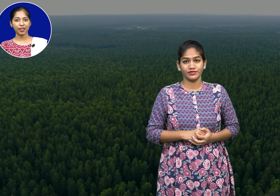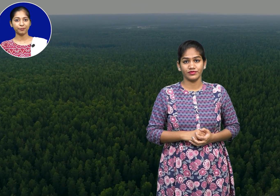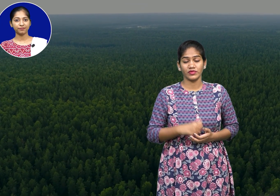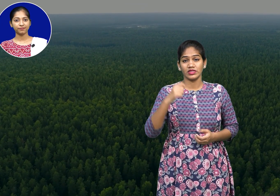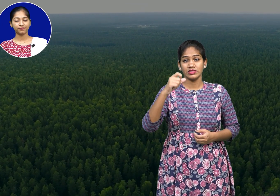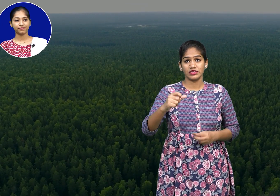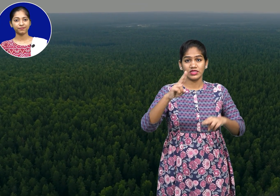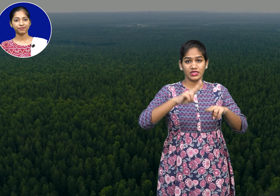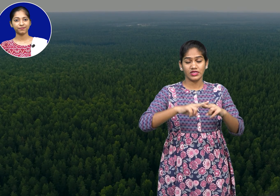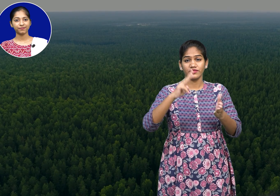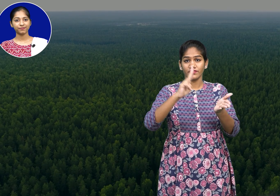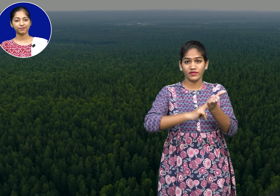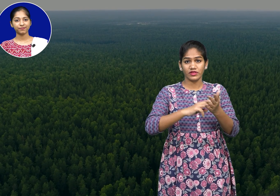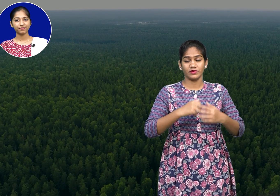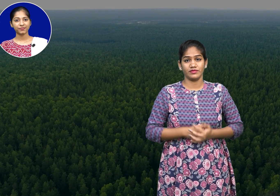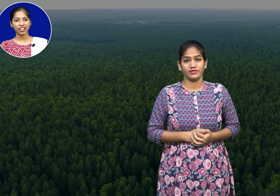CFM.